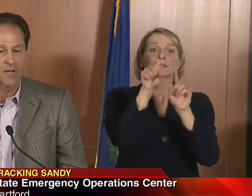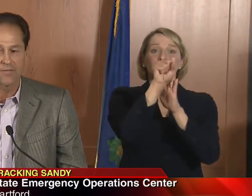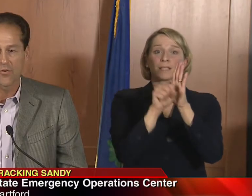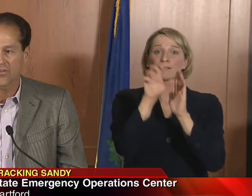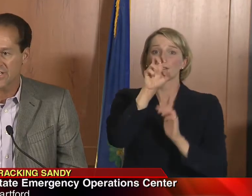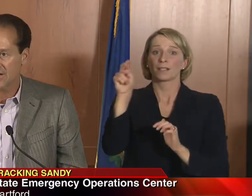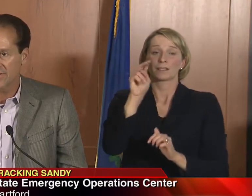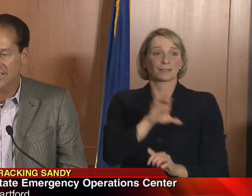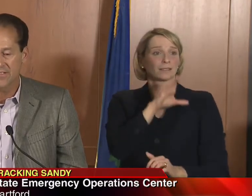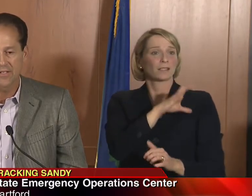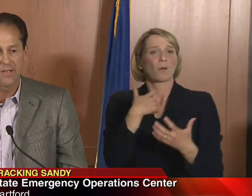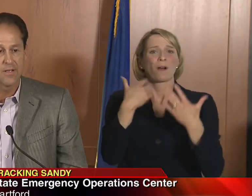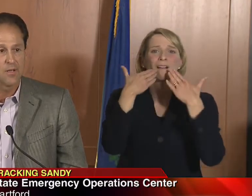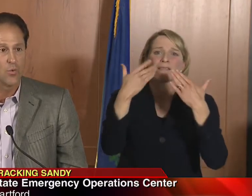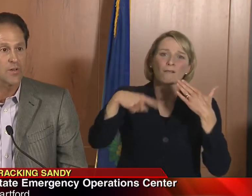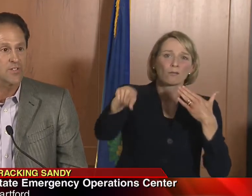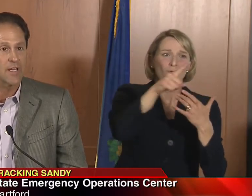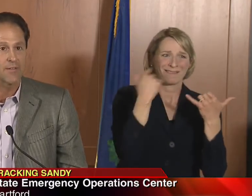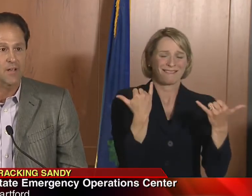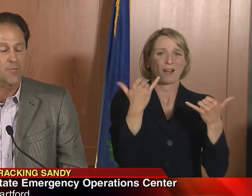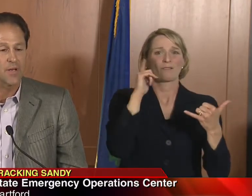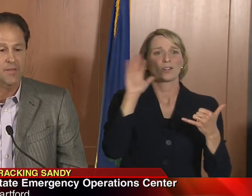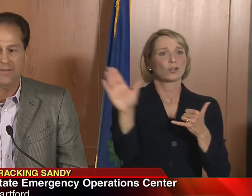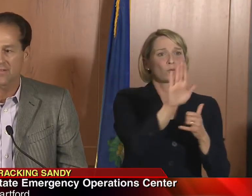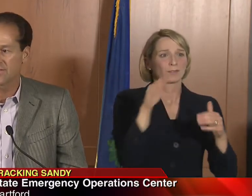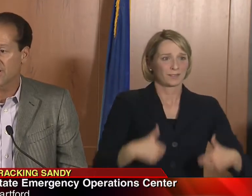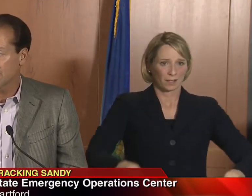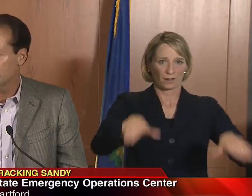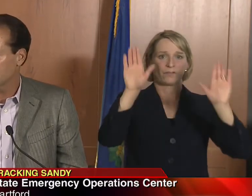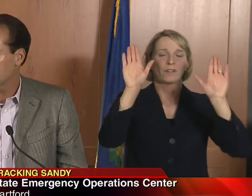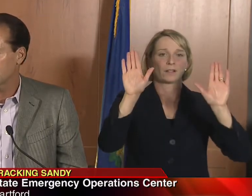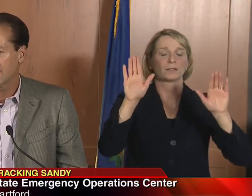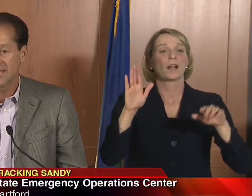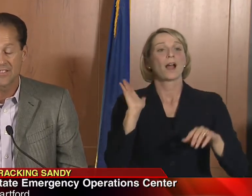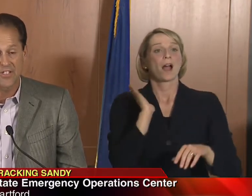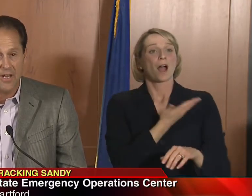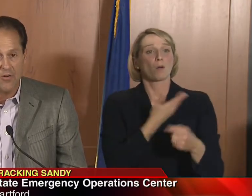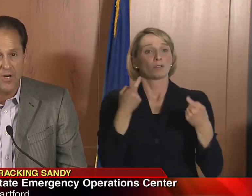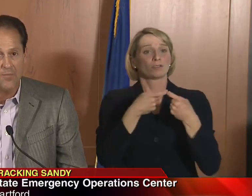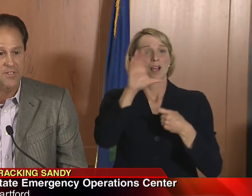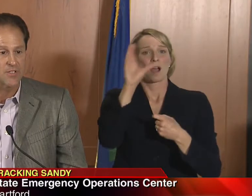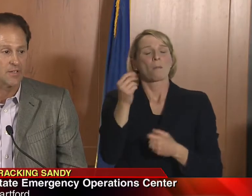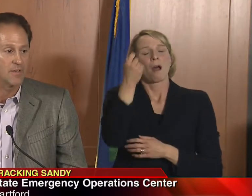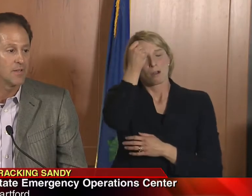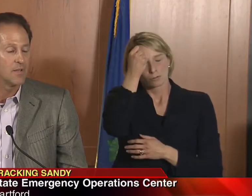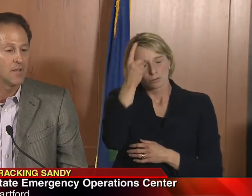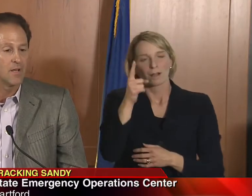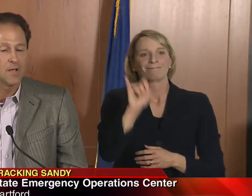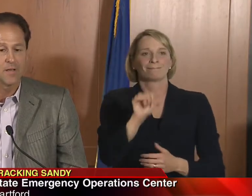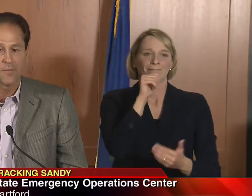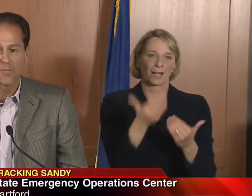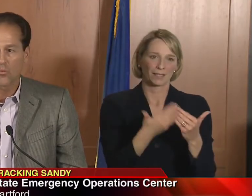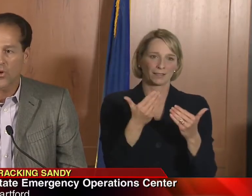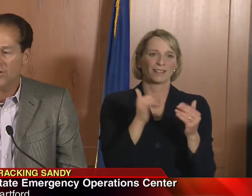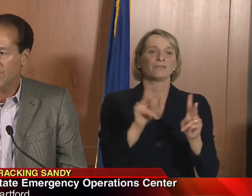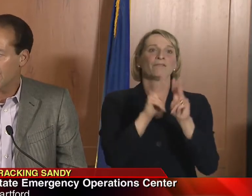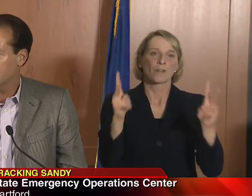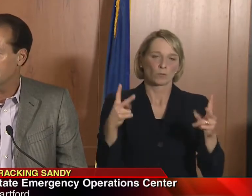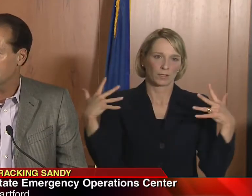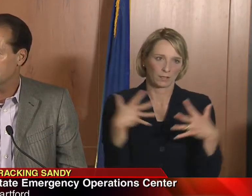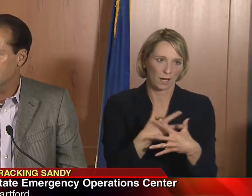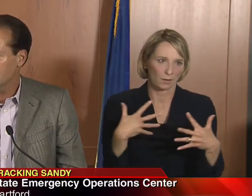advance for your sacrifice. We understand at the company that this is very difficult. It's a scary proposition. But we